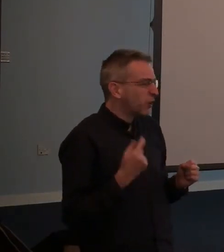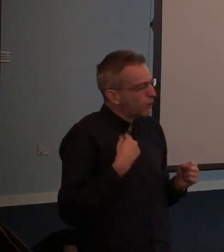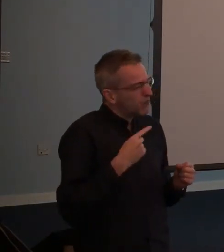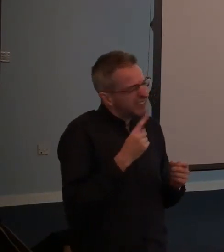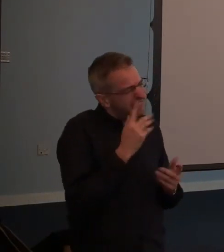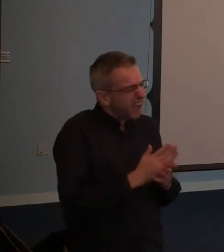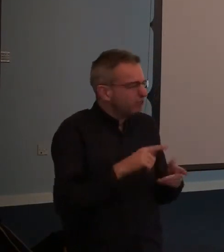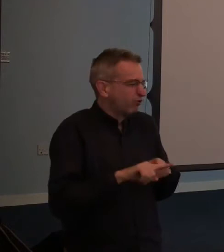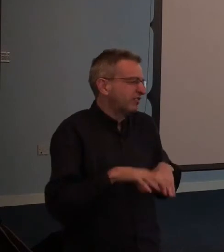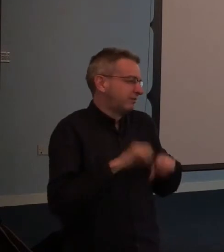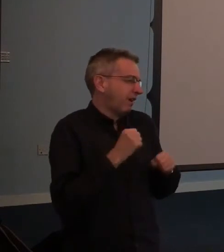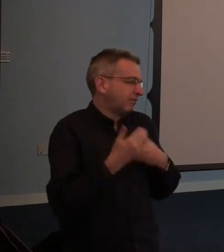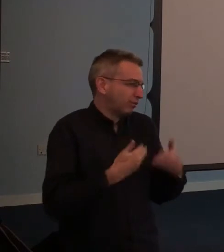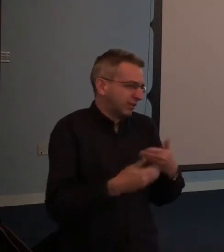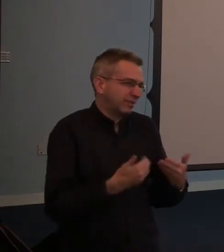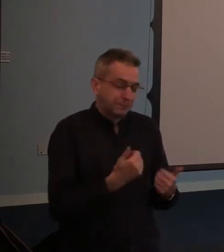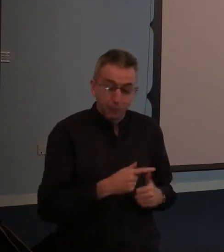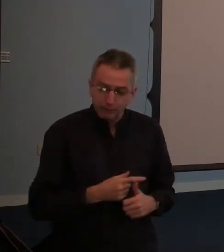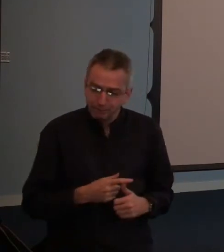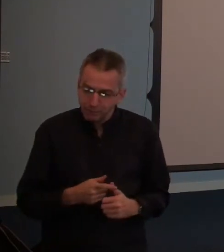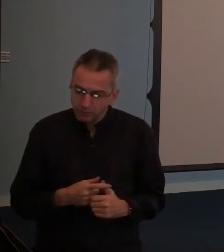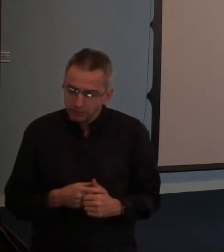somewhere. So we thought, let's try and see what happens.